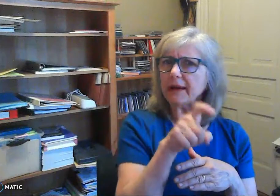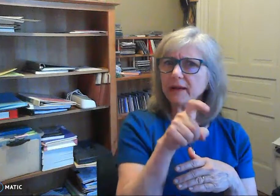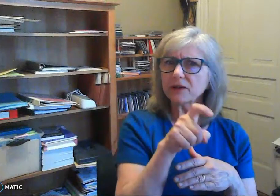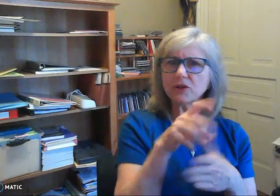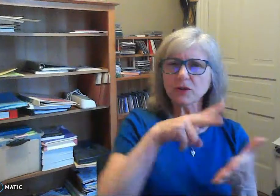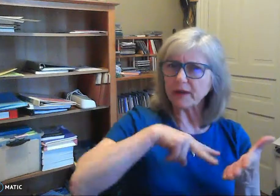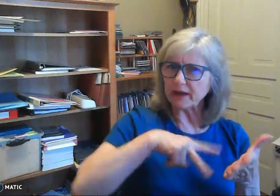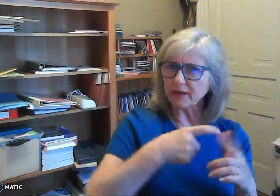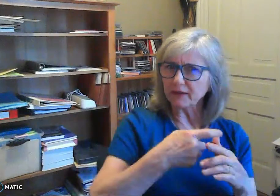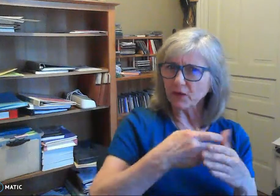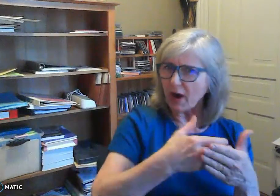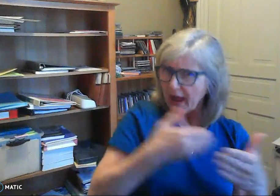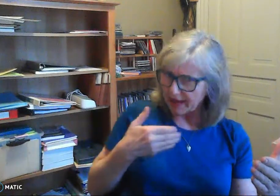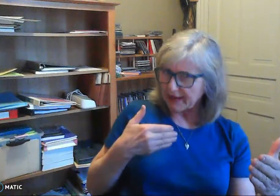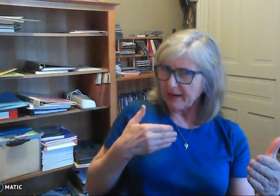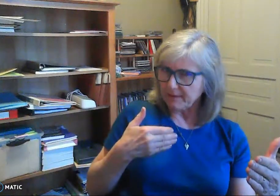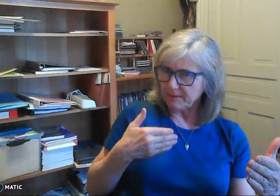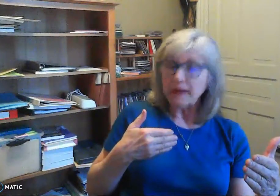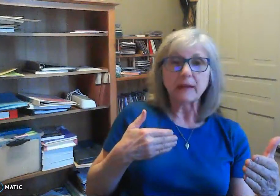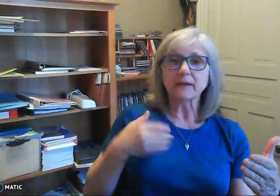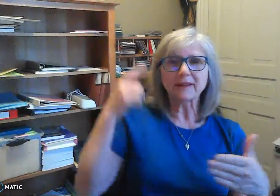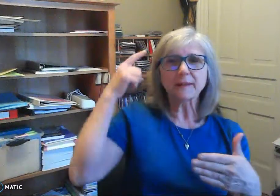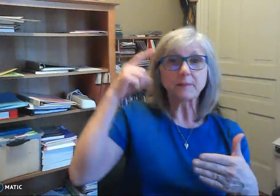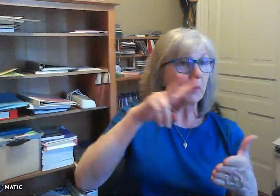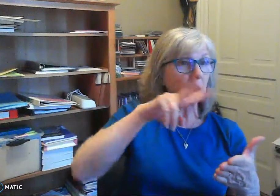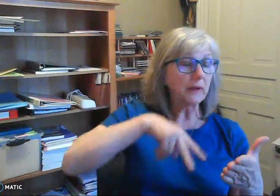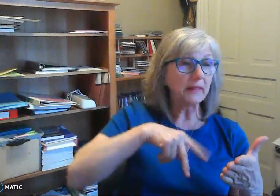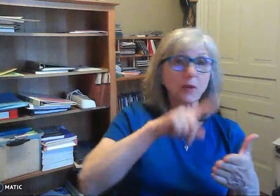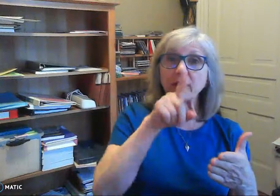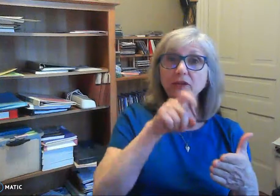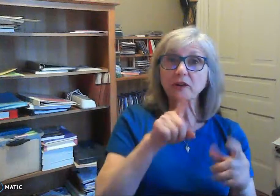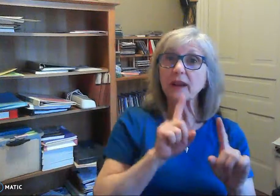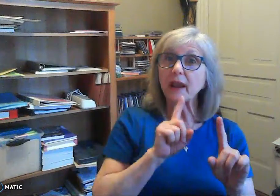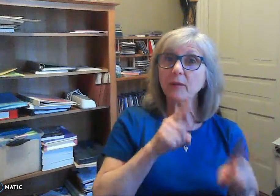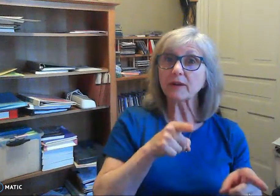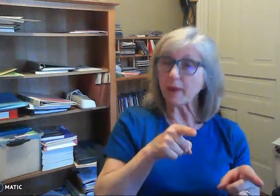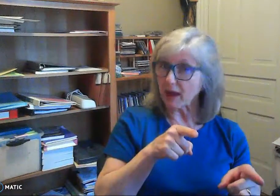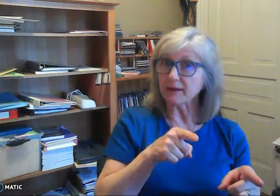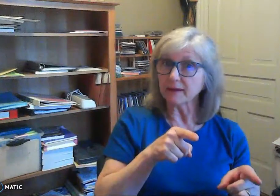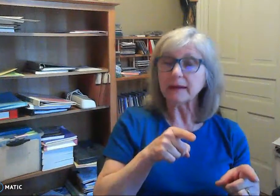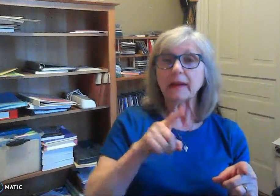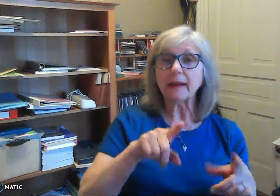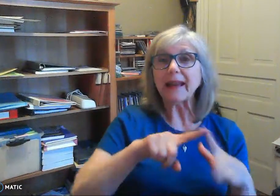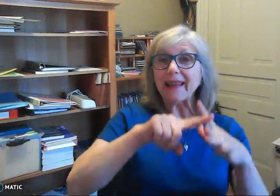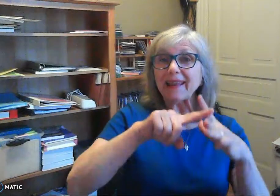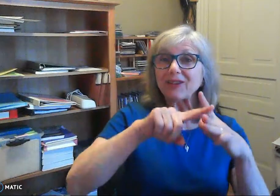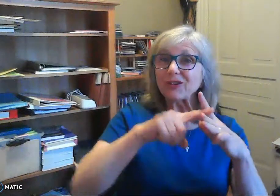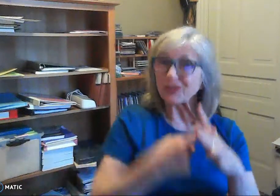need to do the readings for ahead of time. It's just read the question and respond. Kind of gets you